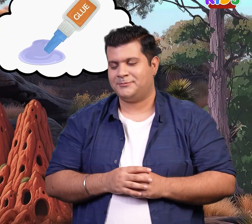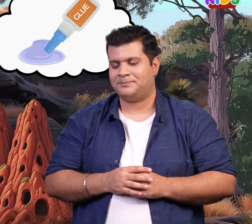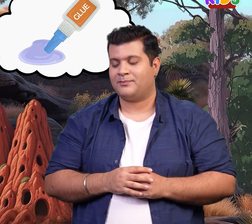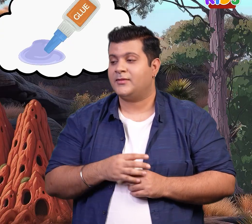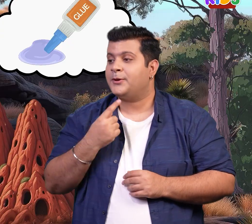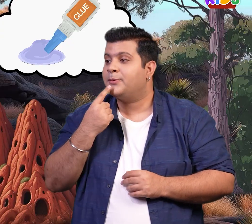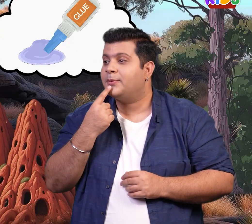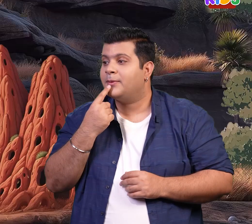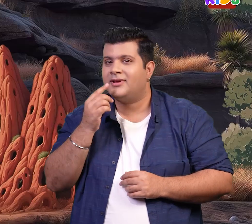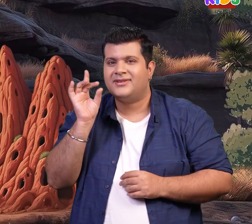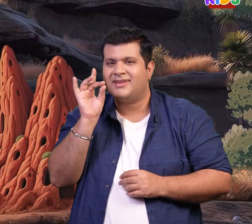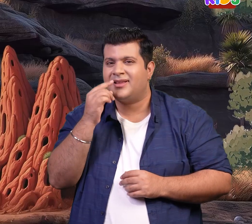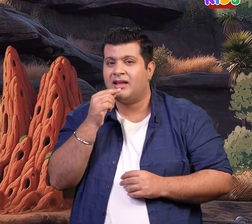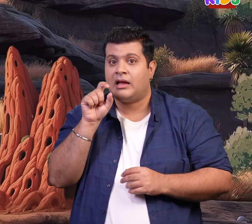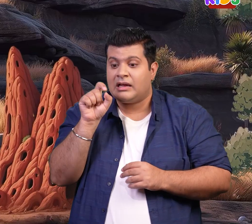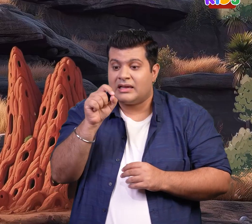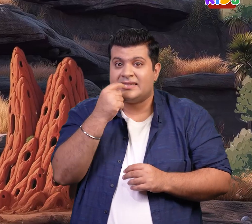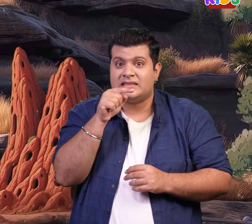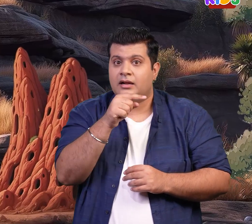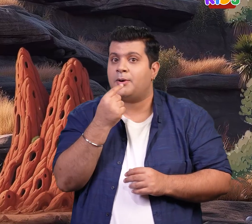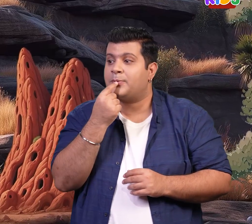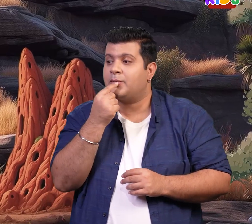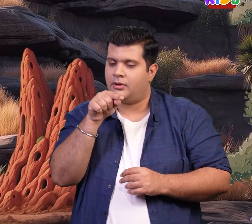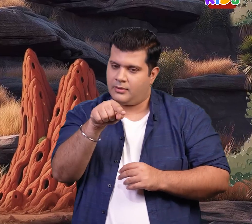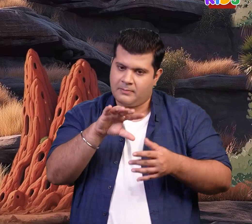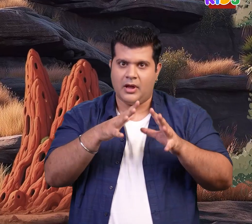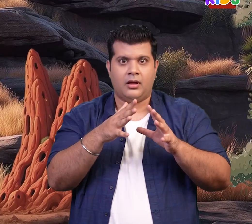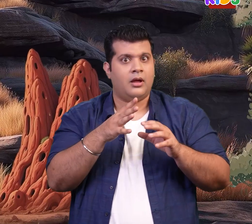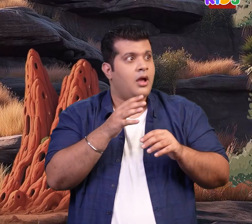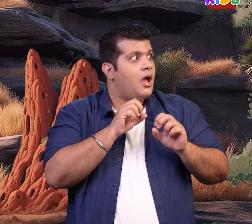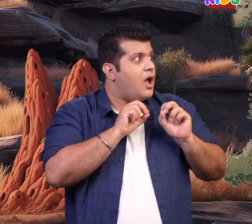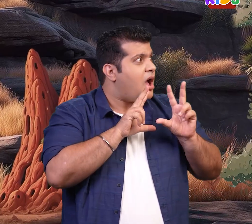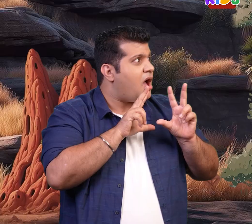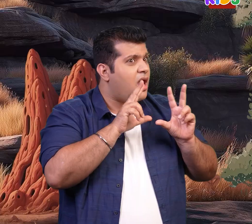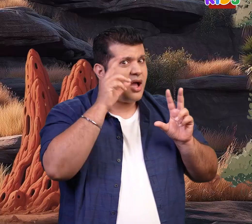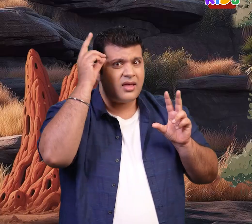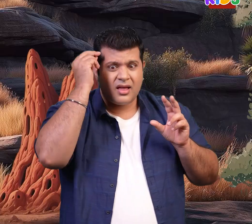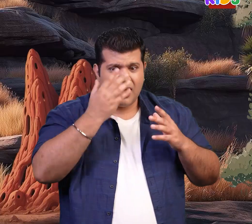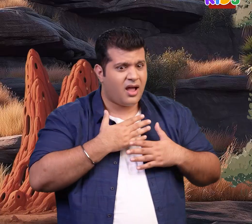Megha says no, they use their saliva. Diya was just stunned.